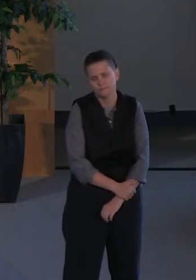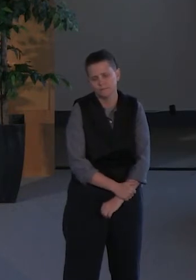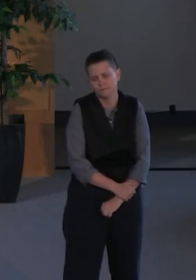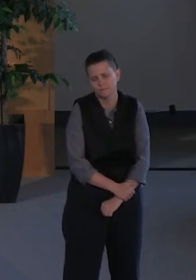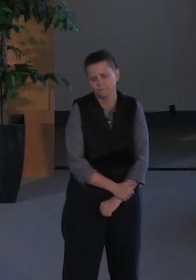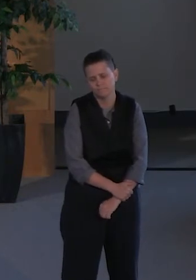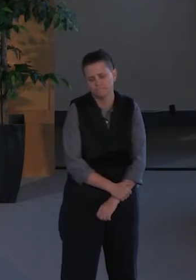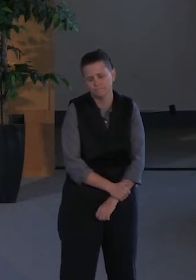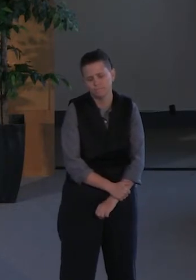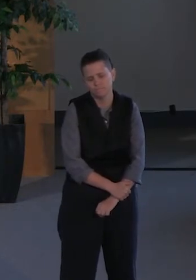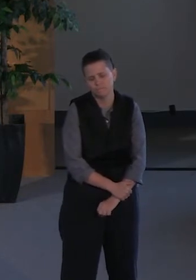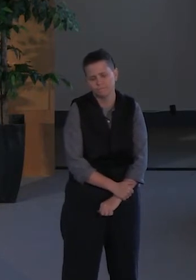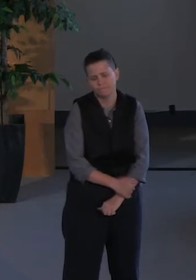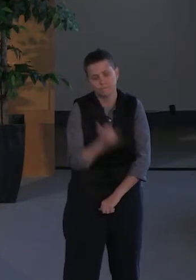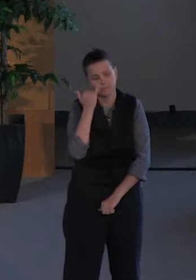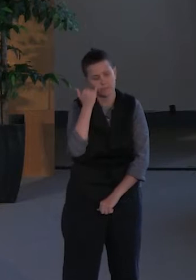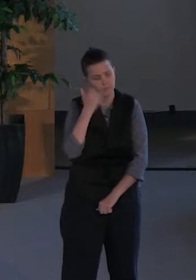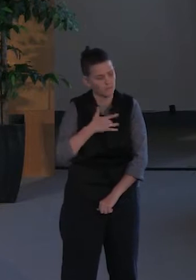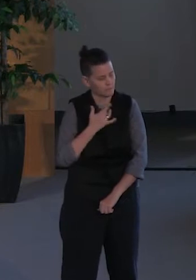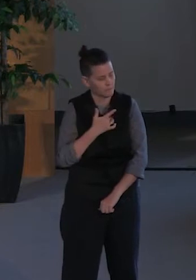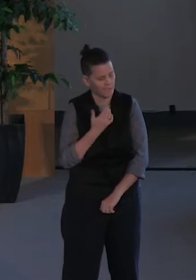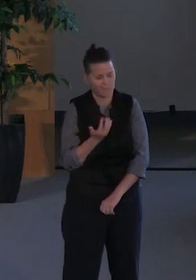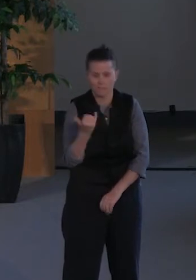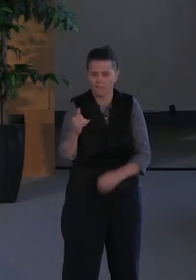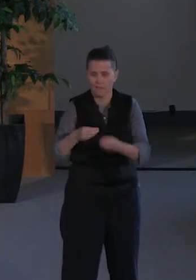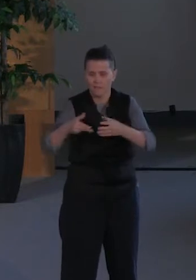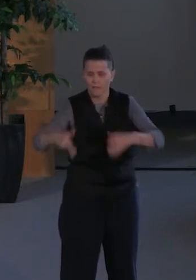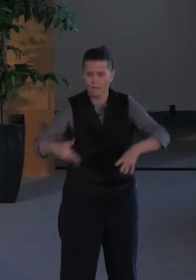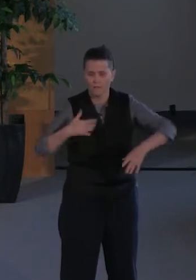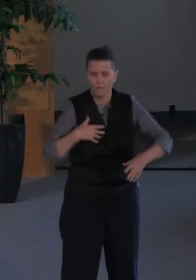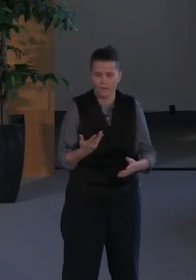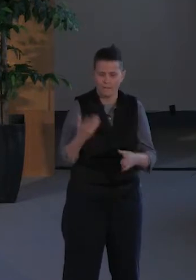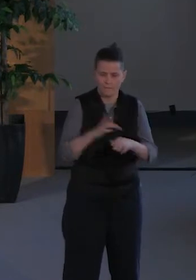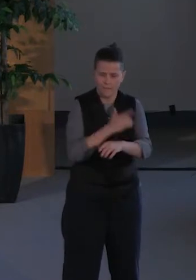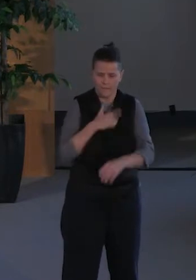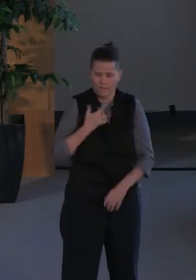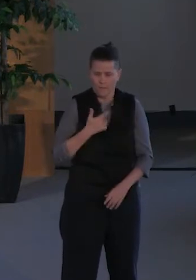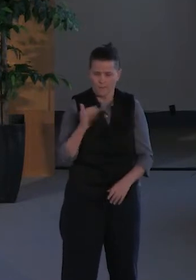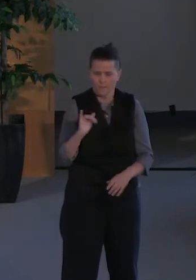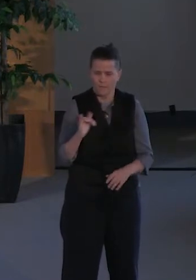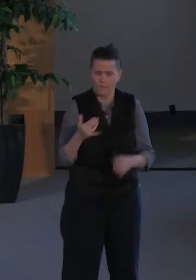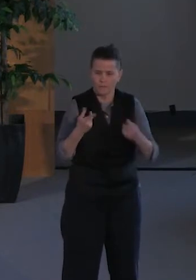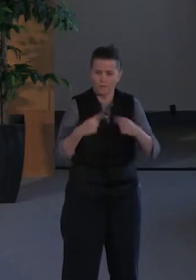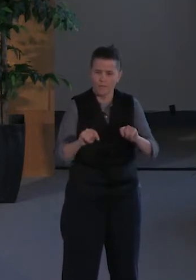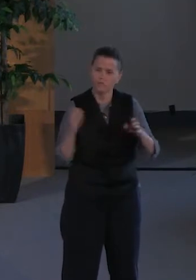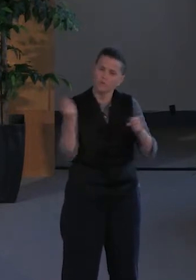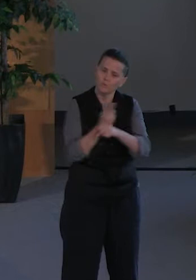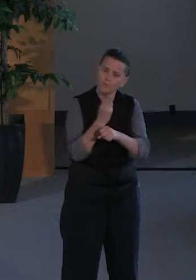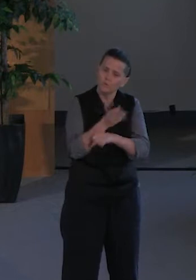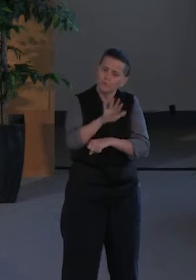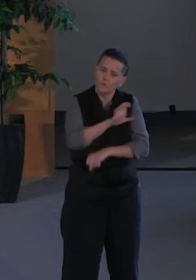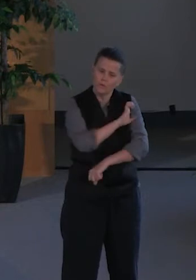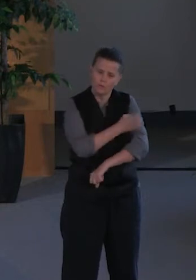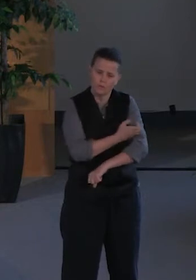And if you're feeling any residual energy that's pulling from you, I invite you to sweep your hand in front